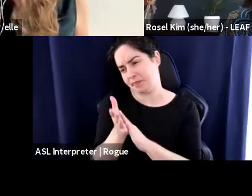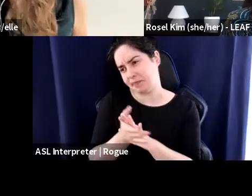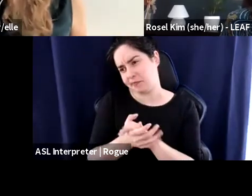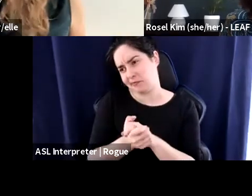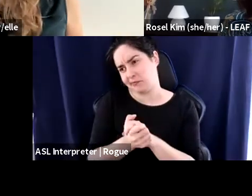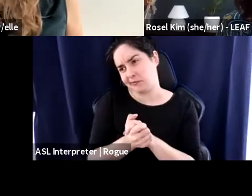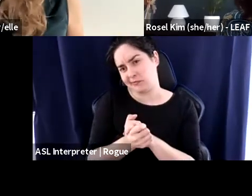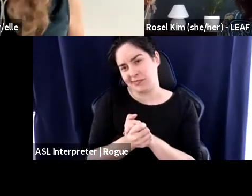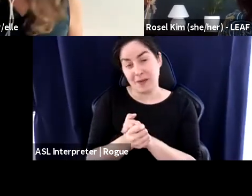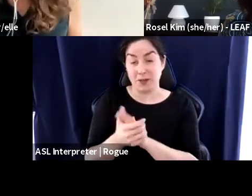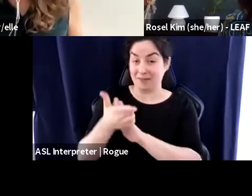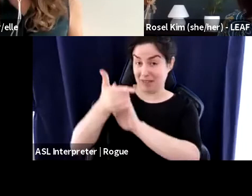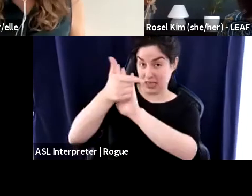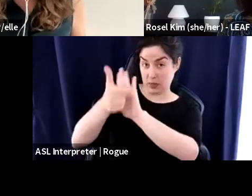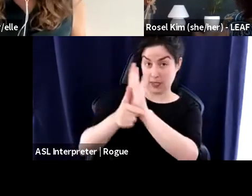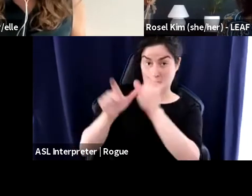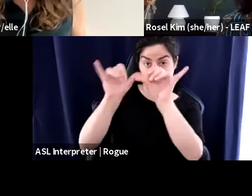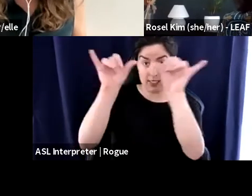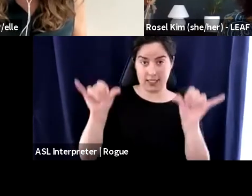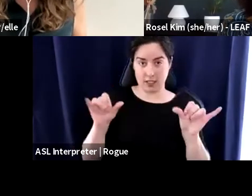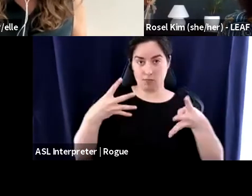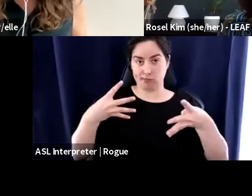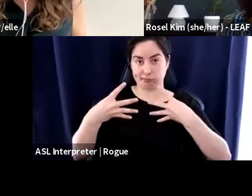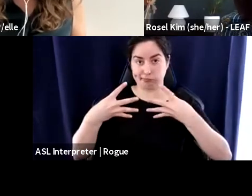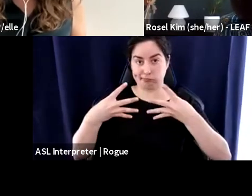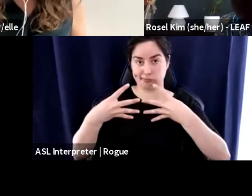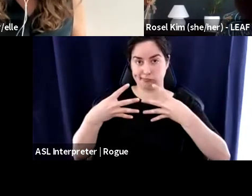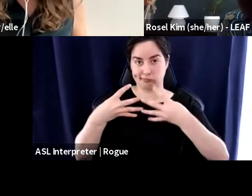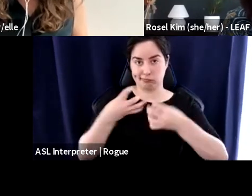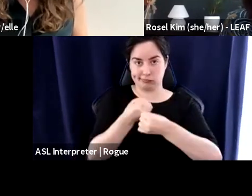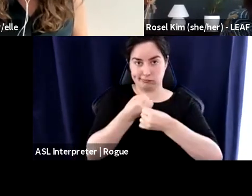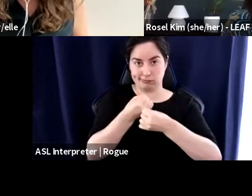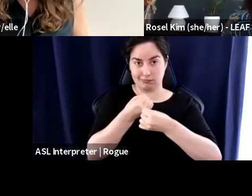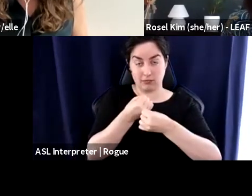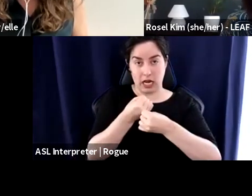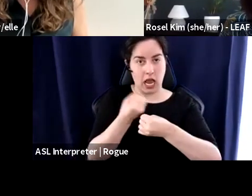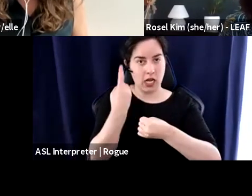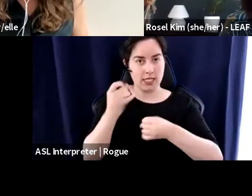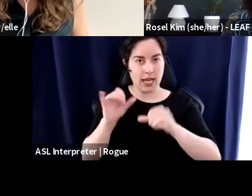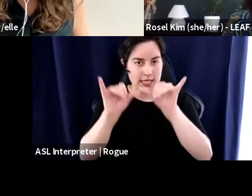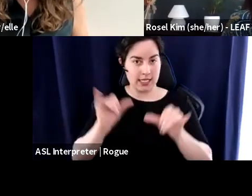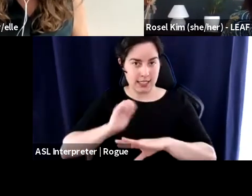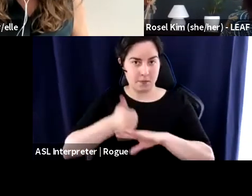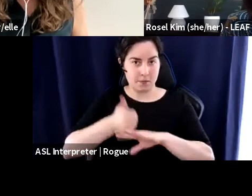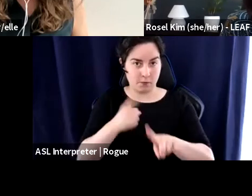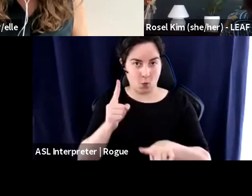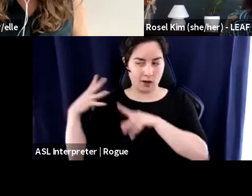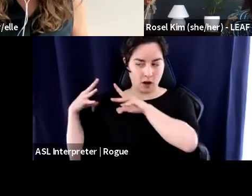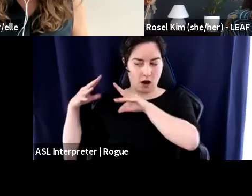big gatekeeper, and it is also a colonial legal system. So I want to acknowledge